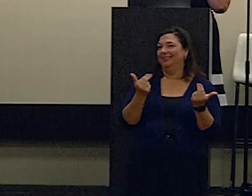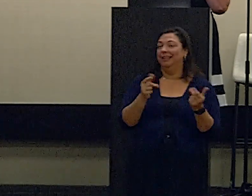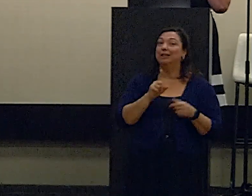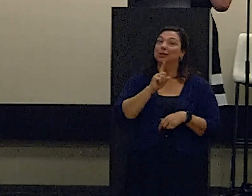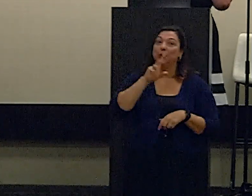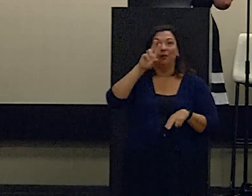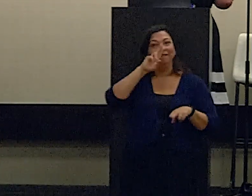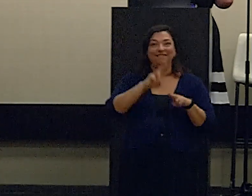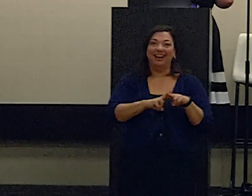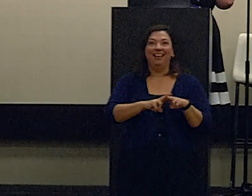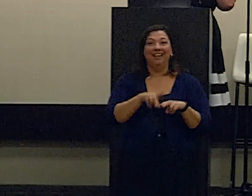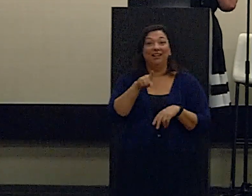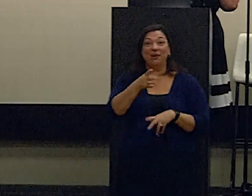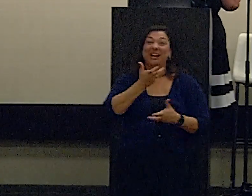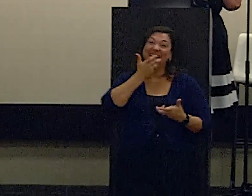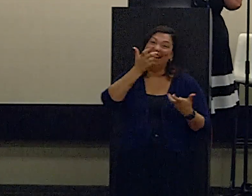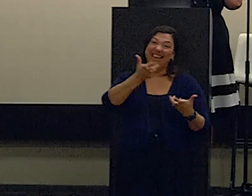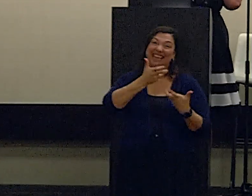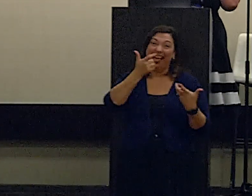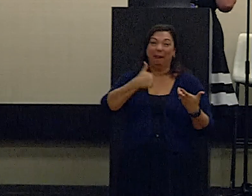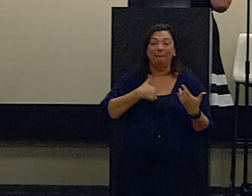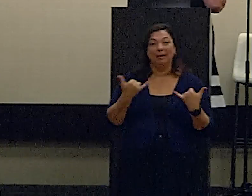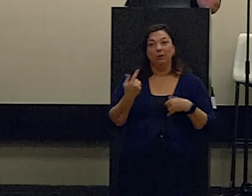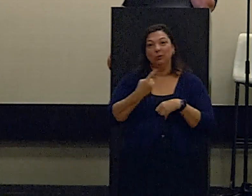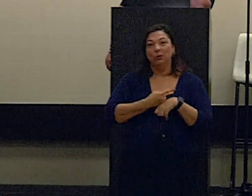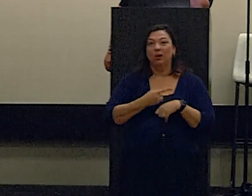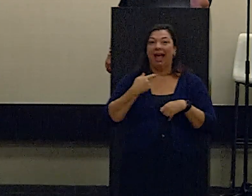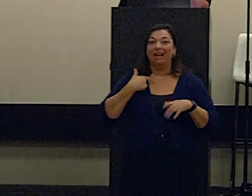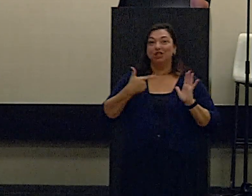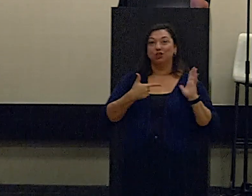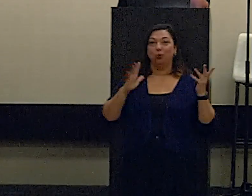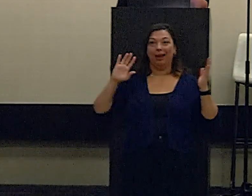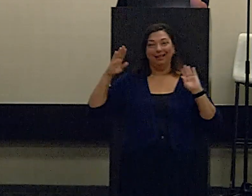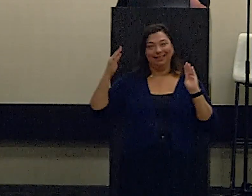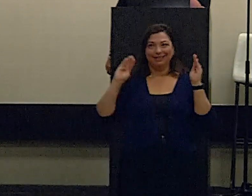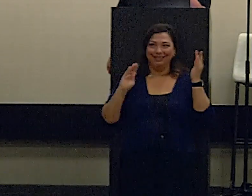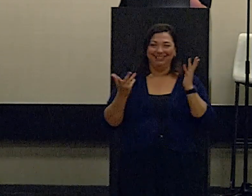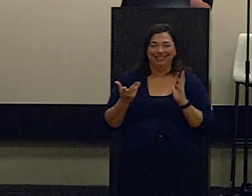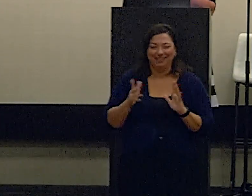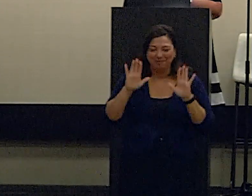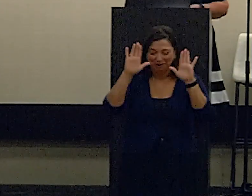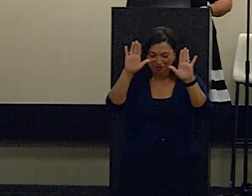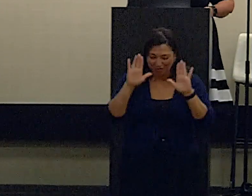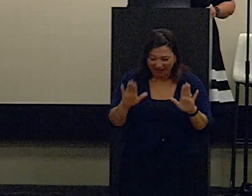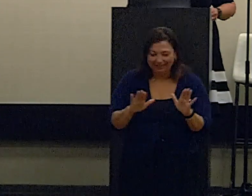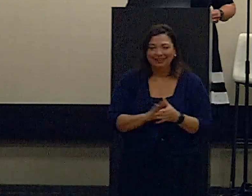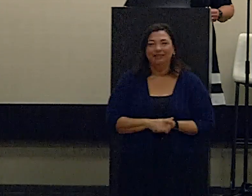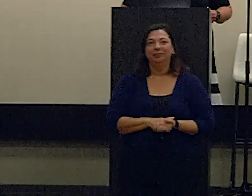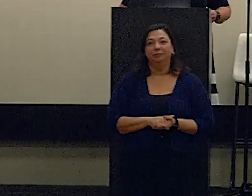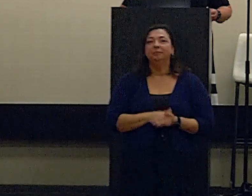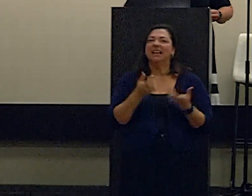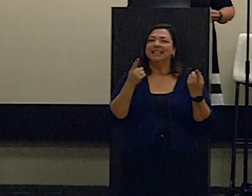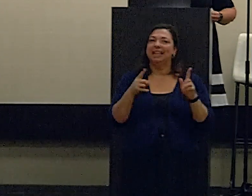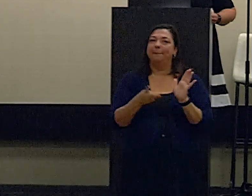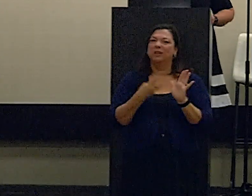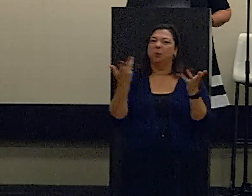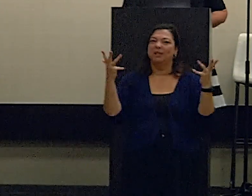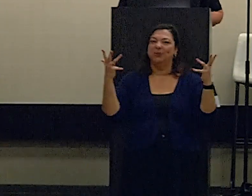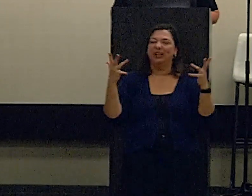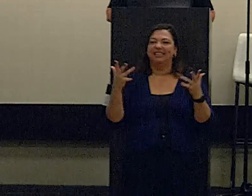Super fun. I'm like, all right, y'all are going to yell at me today. We're going to play charades. It's going to be great. It's happened